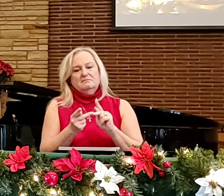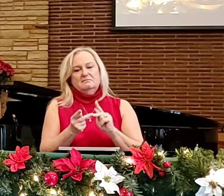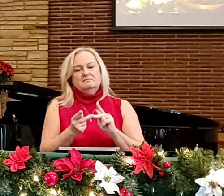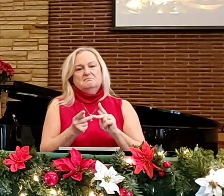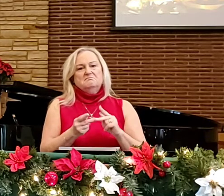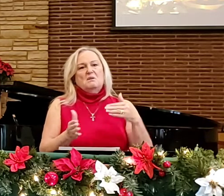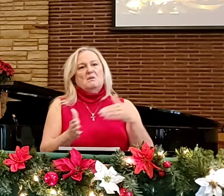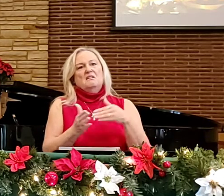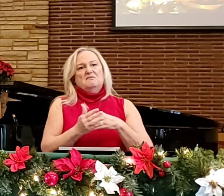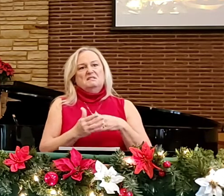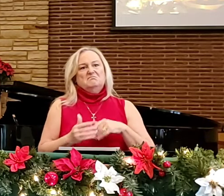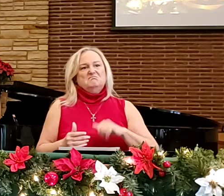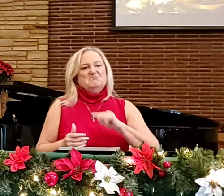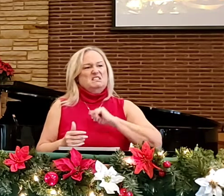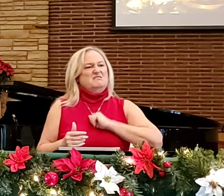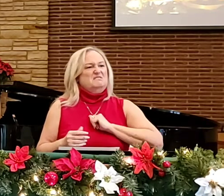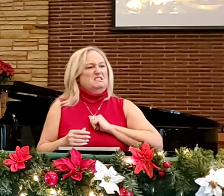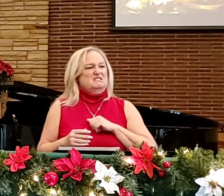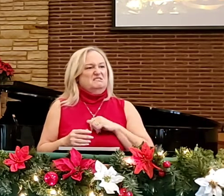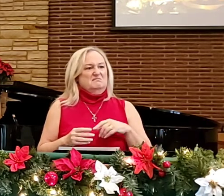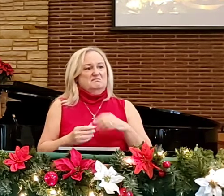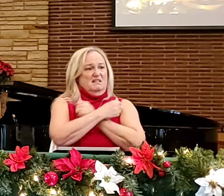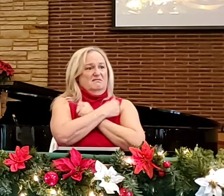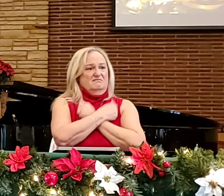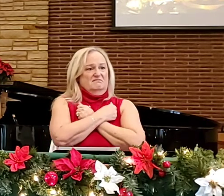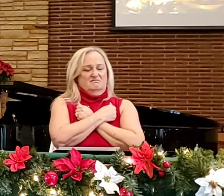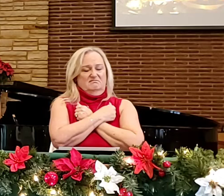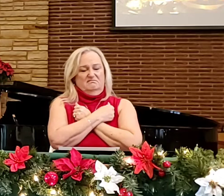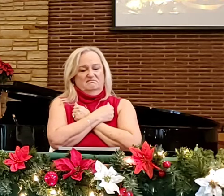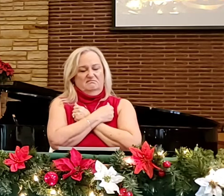often selfish versions of love